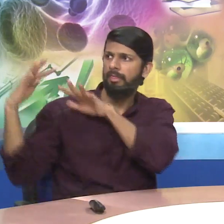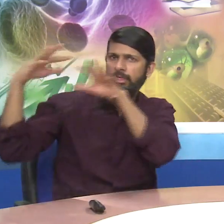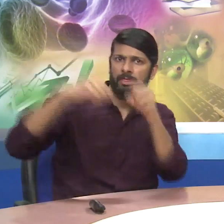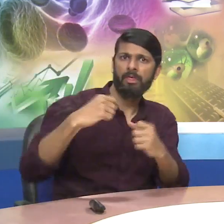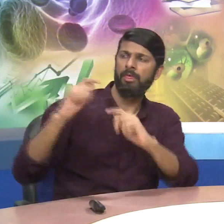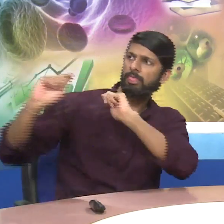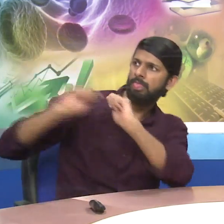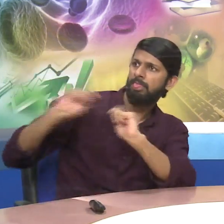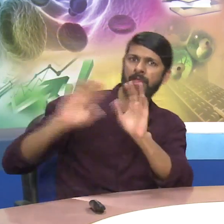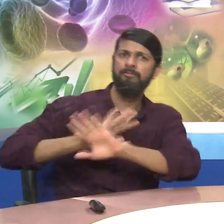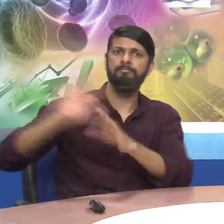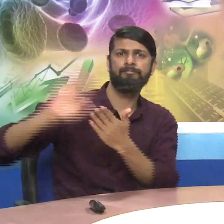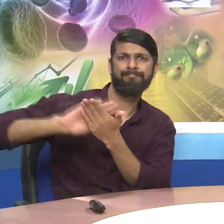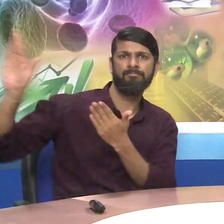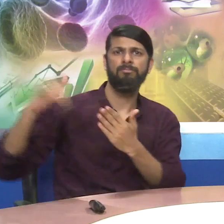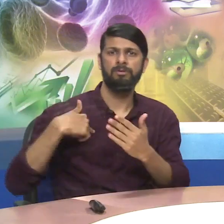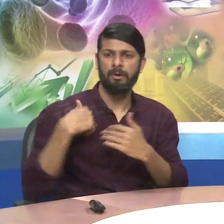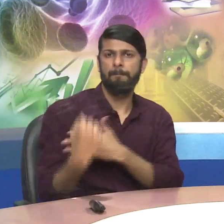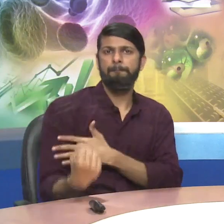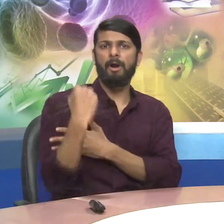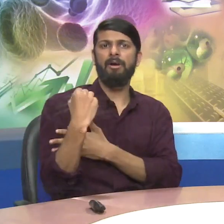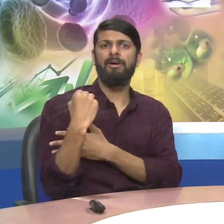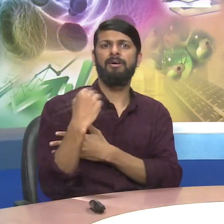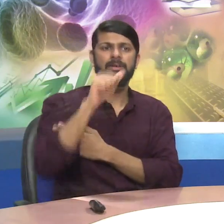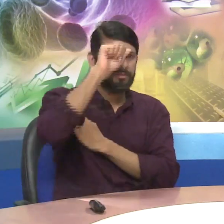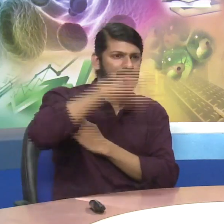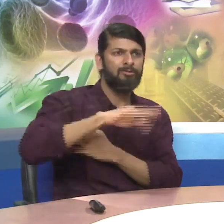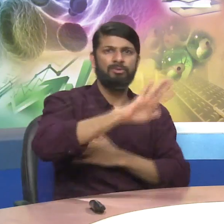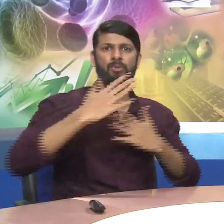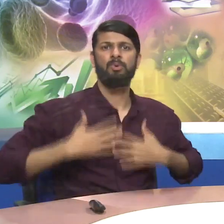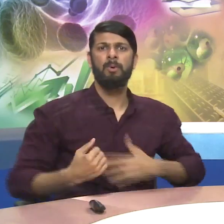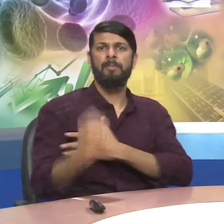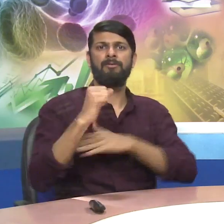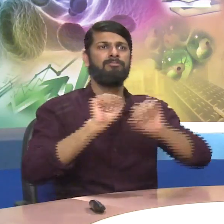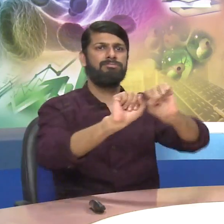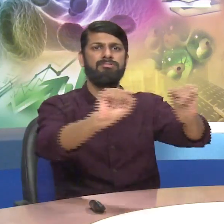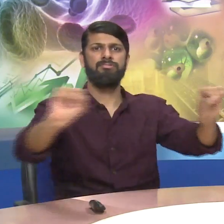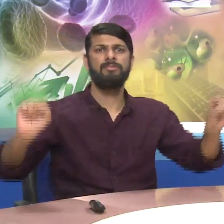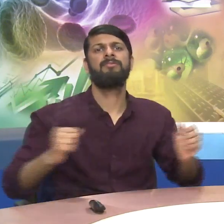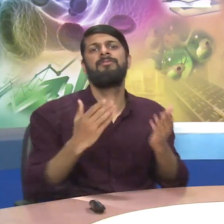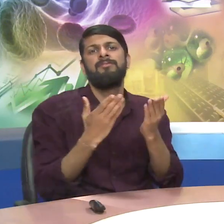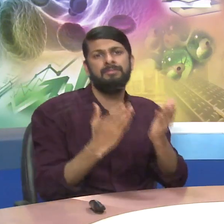the Constituent Assembly became a fully sovereign body.